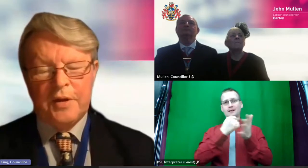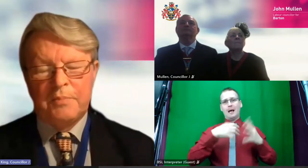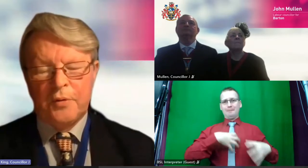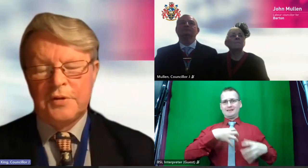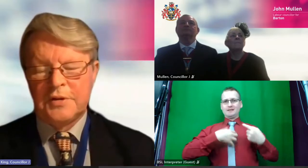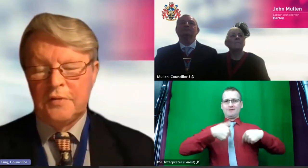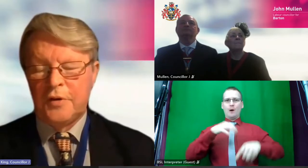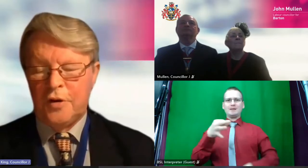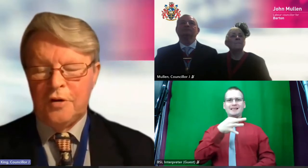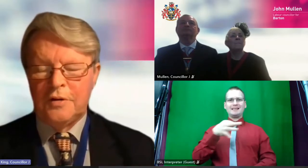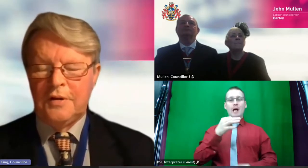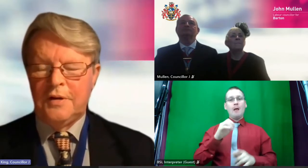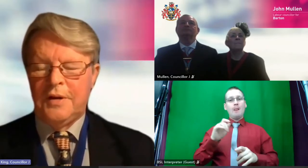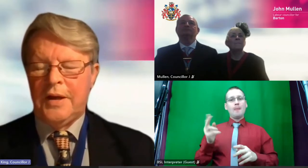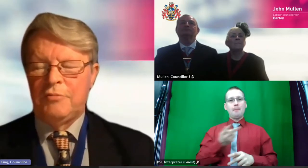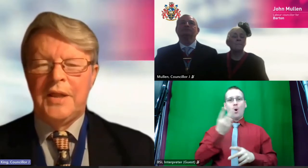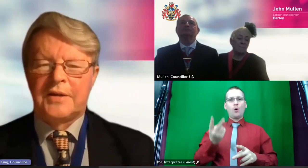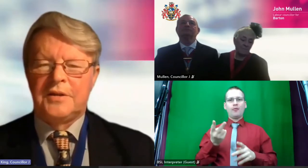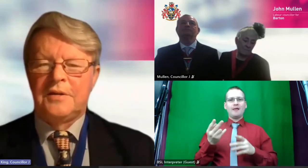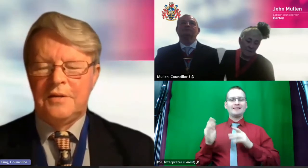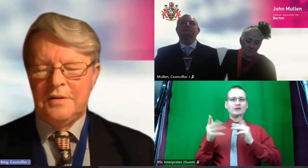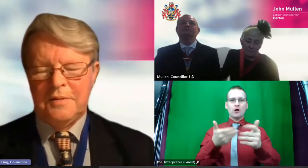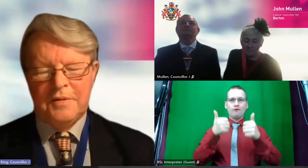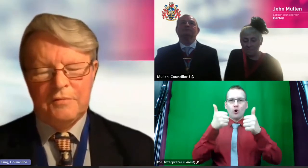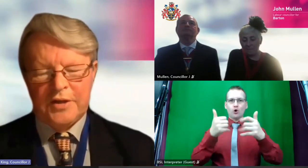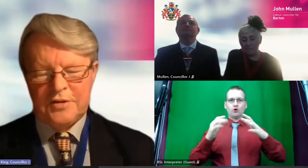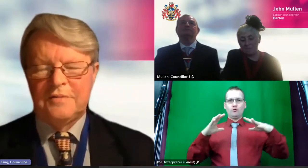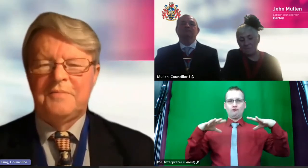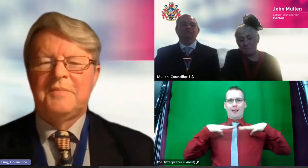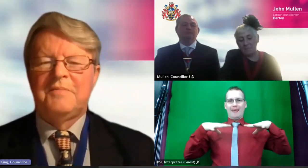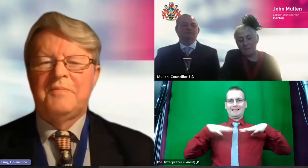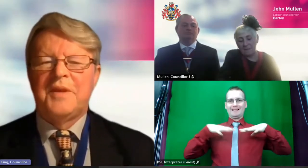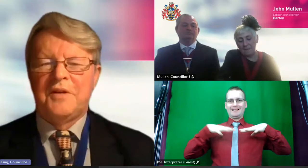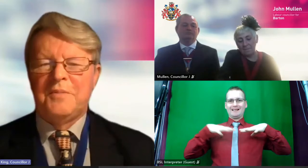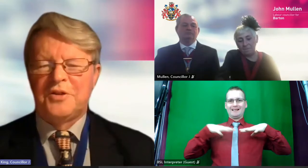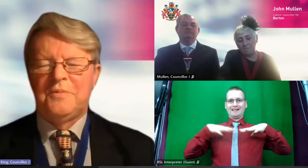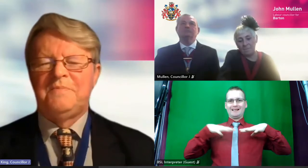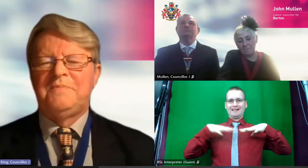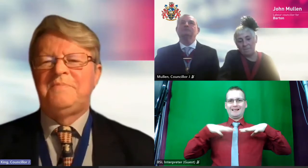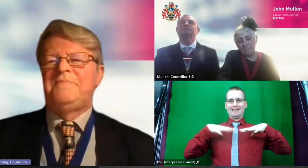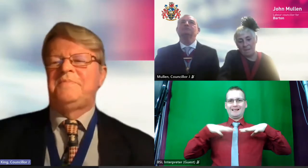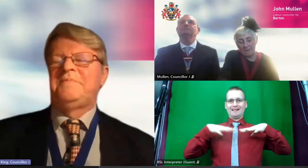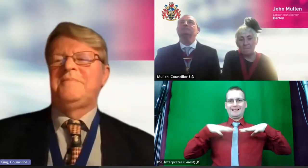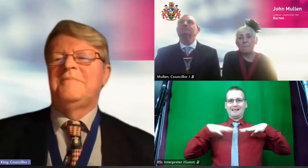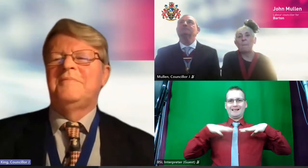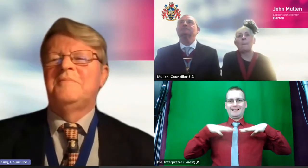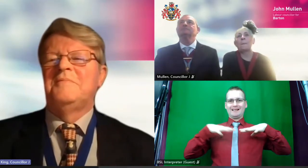now, I think, both deserve a long and relaxing rest. Thank you very much.